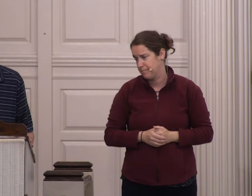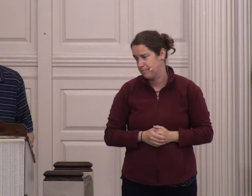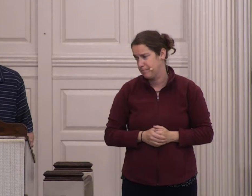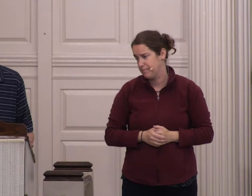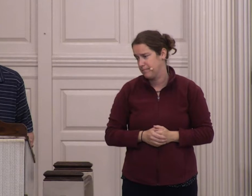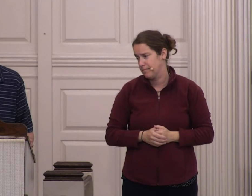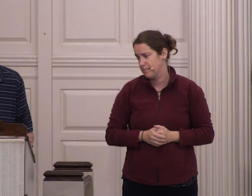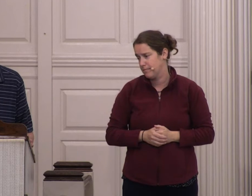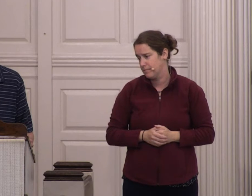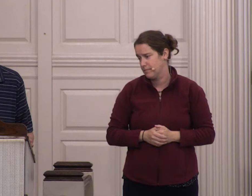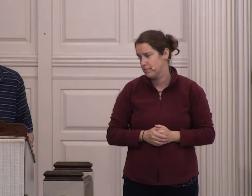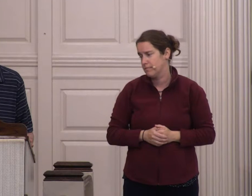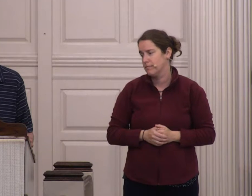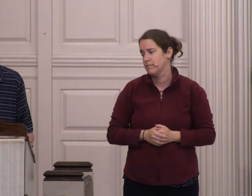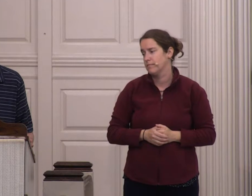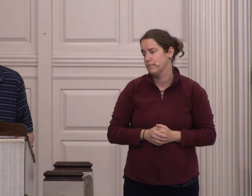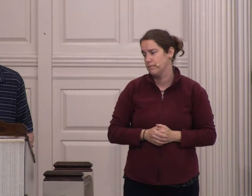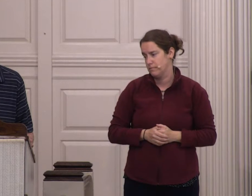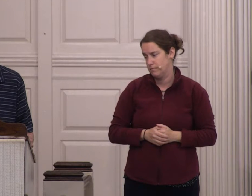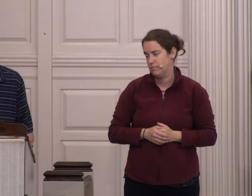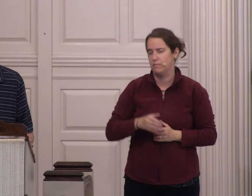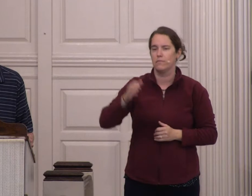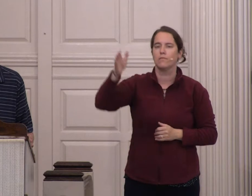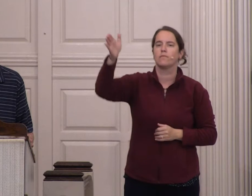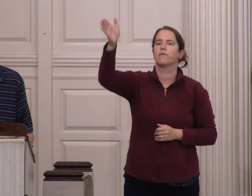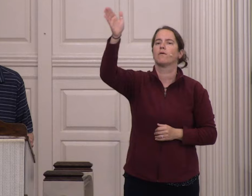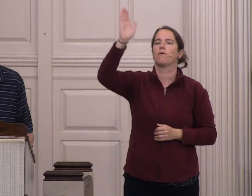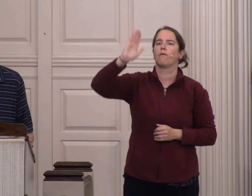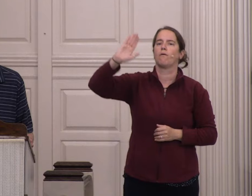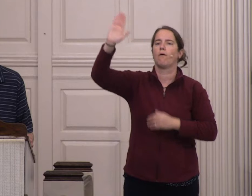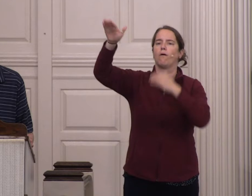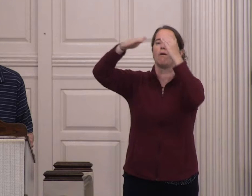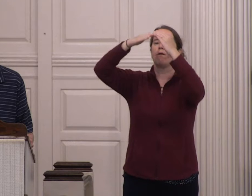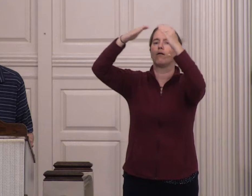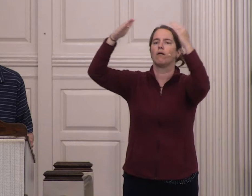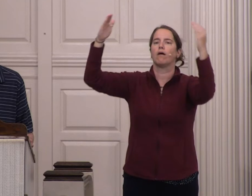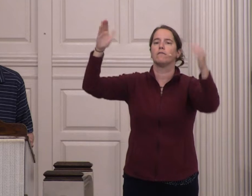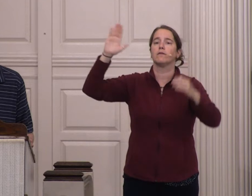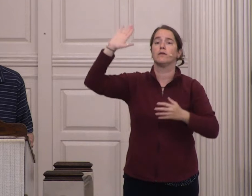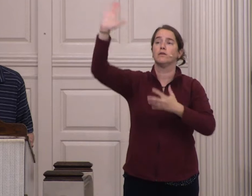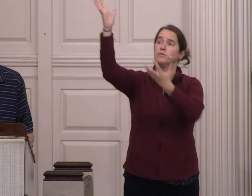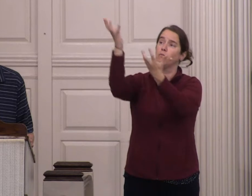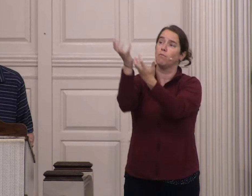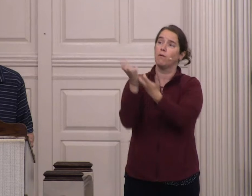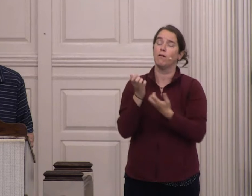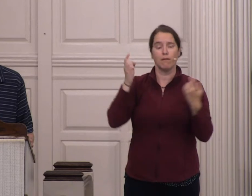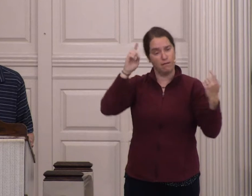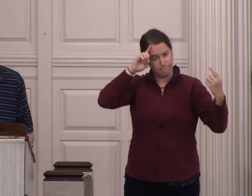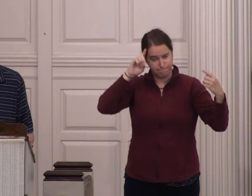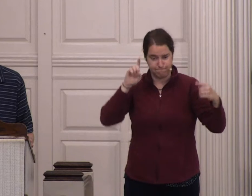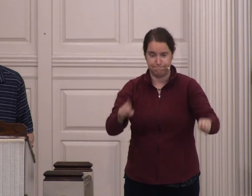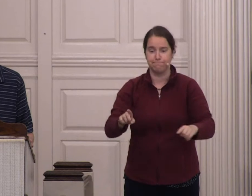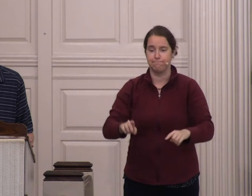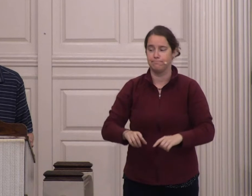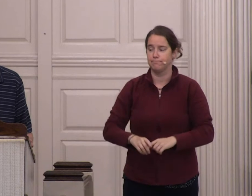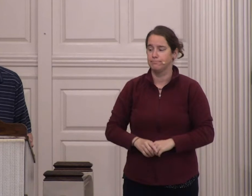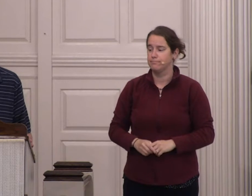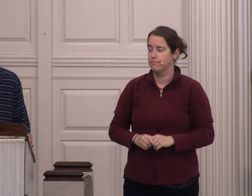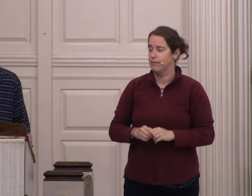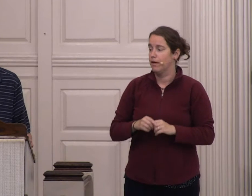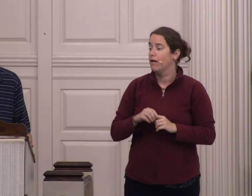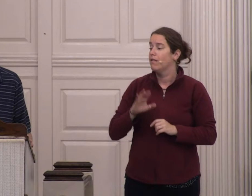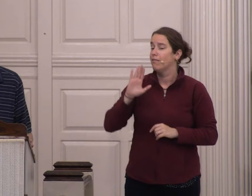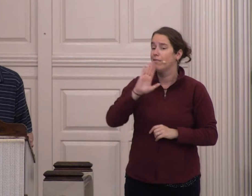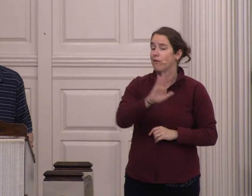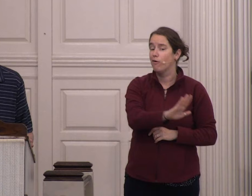Our God is in heaven. Whatever he wills, he does. Their idols are silver